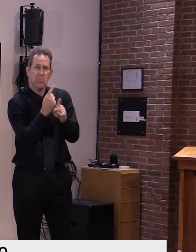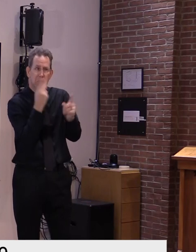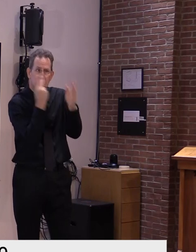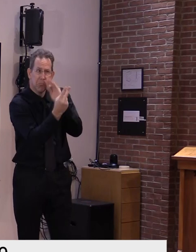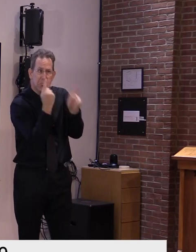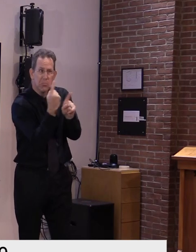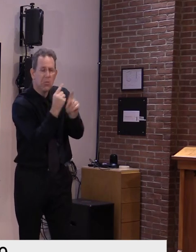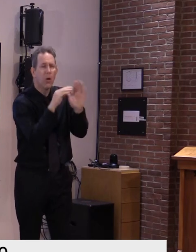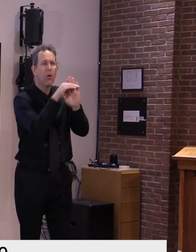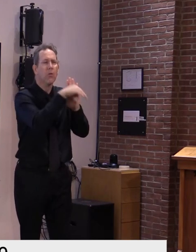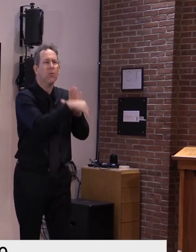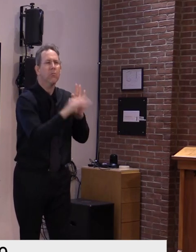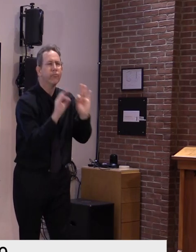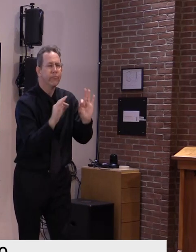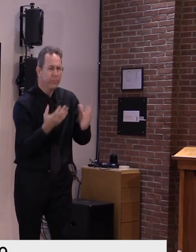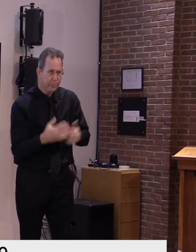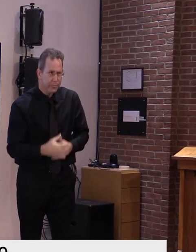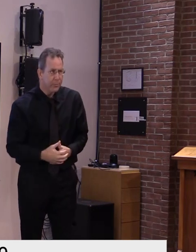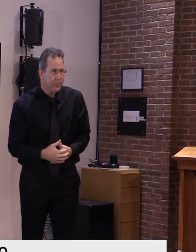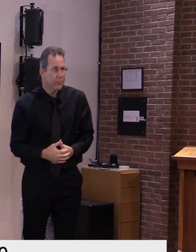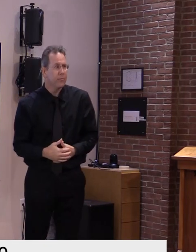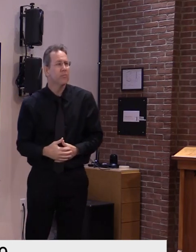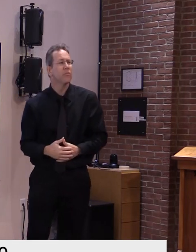and about a week ahead.